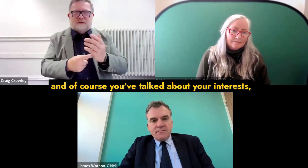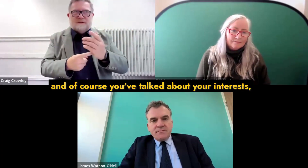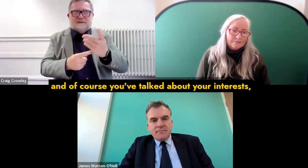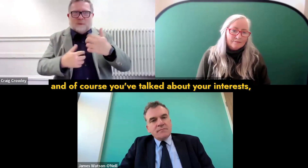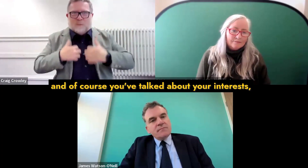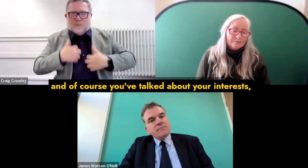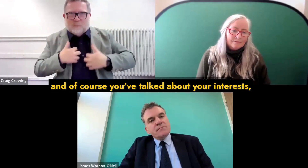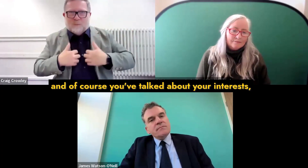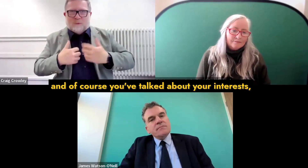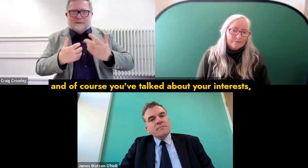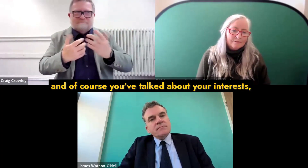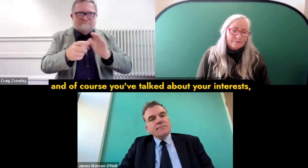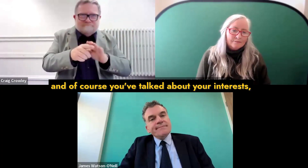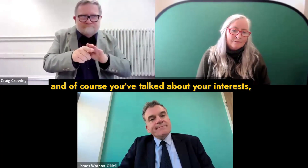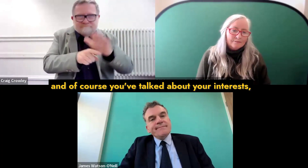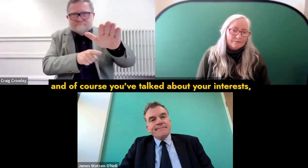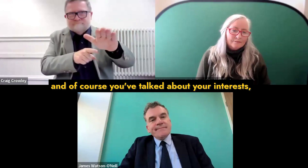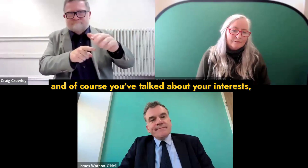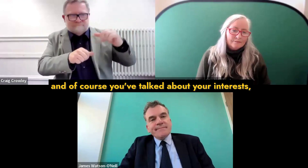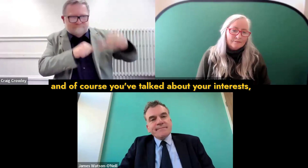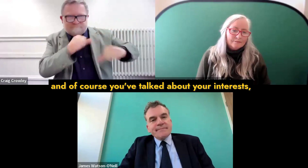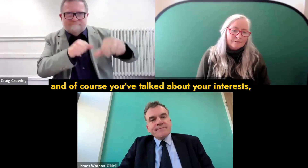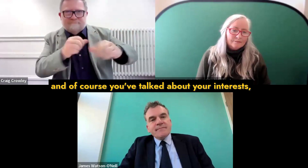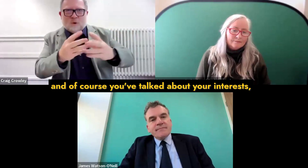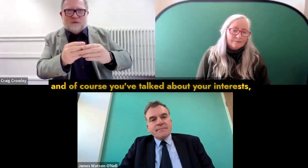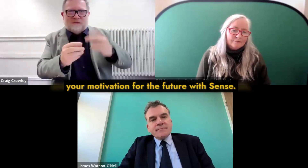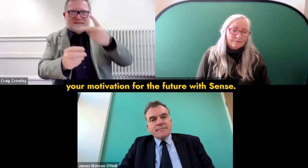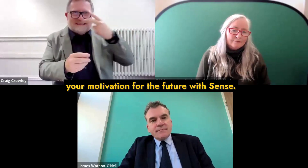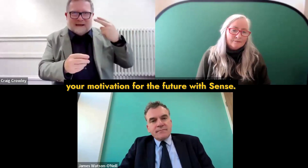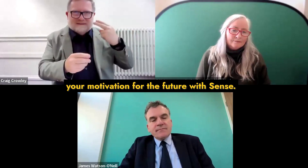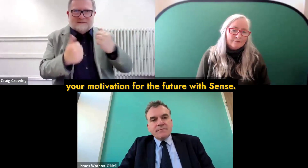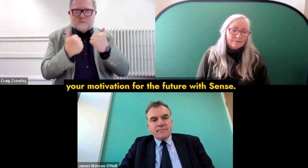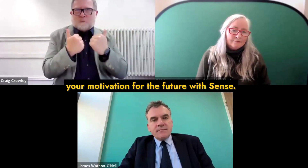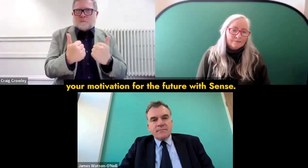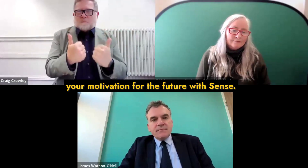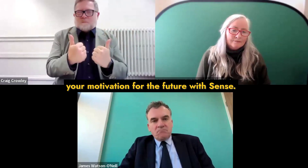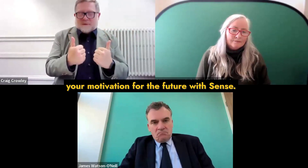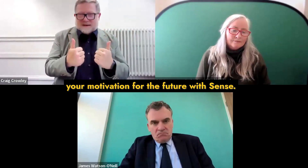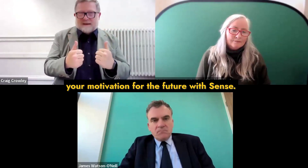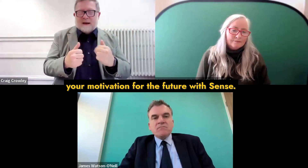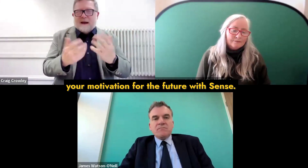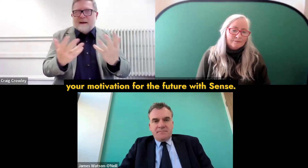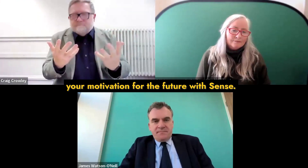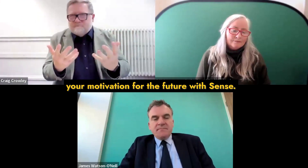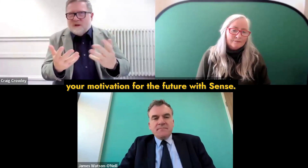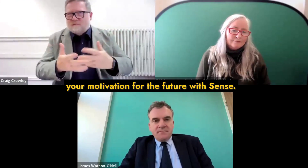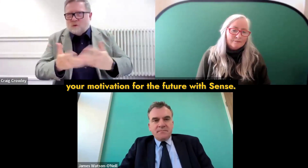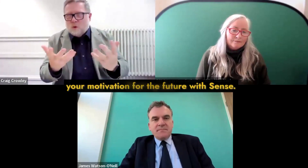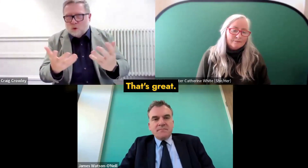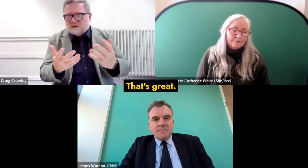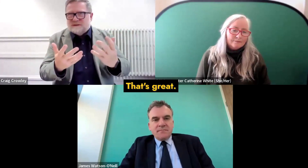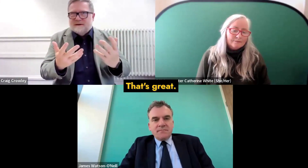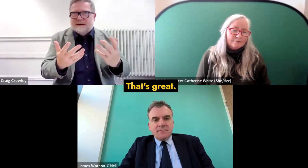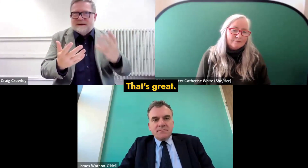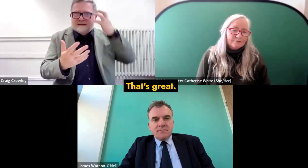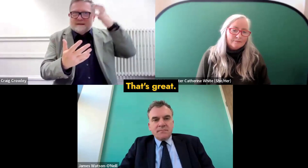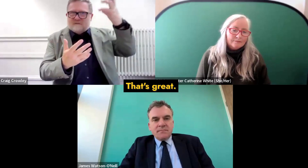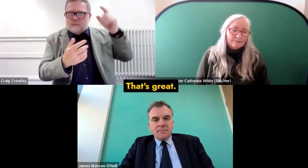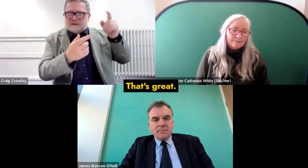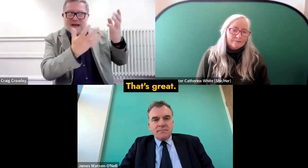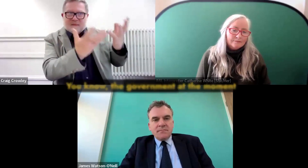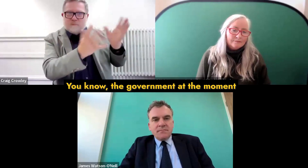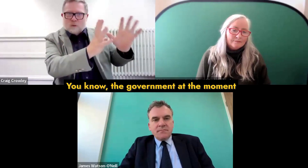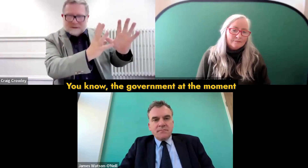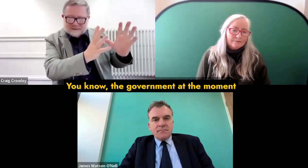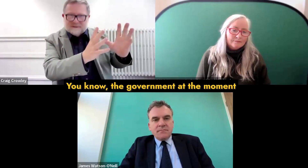And of course, you've talked about your interests, your motivation for the future with sense. That's